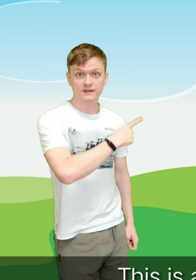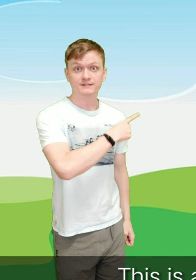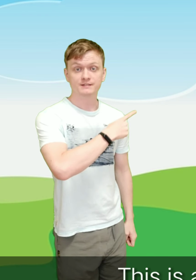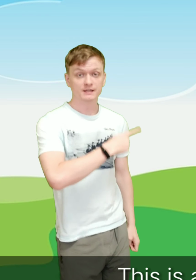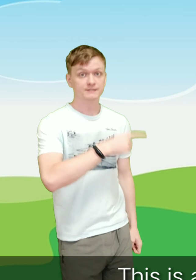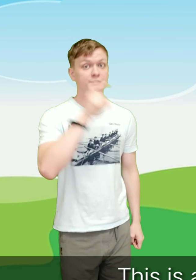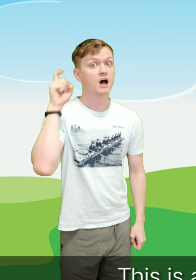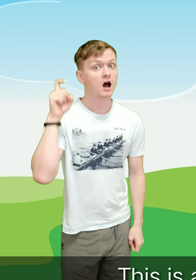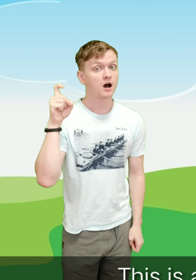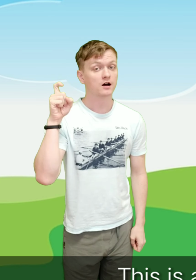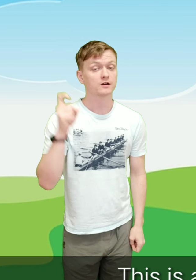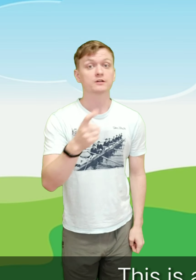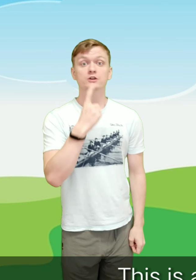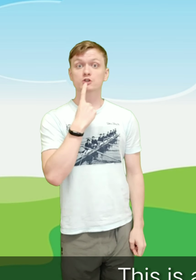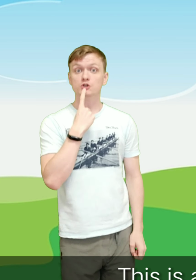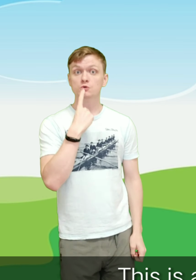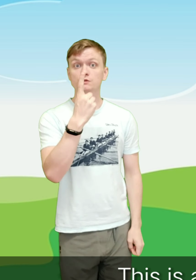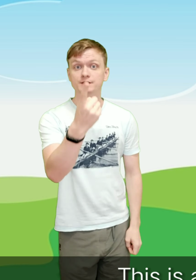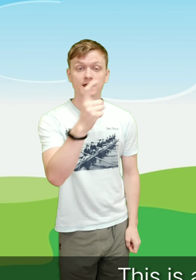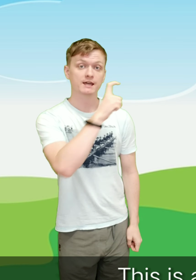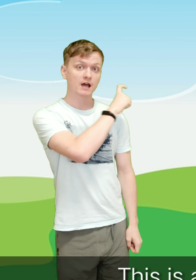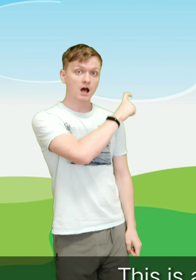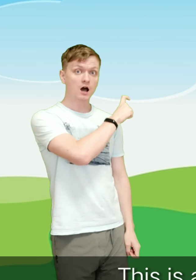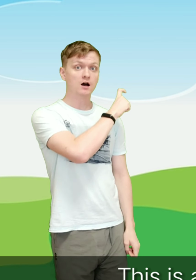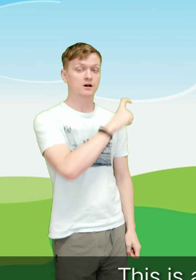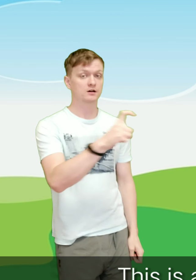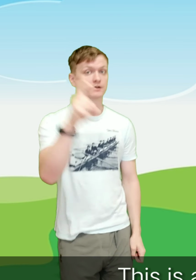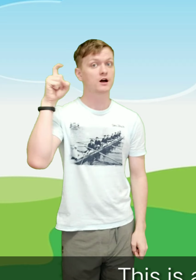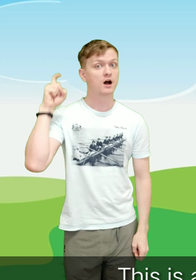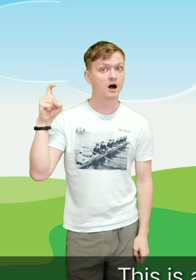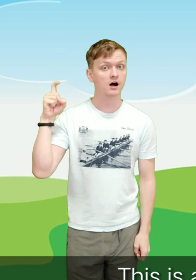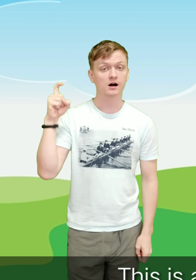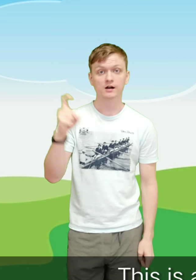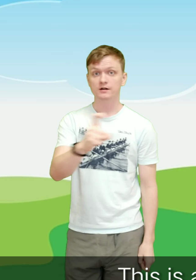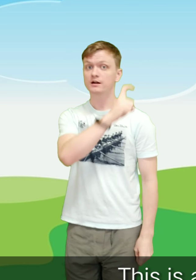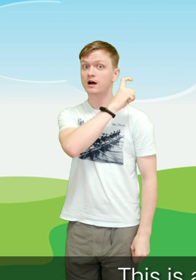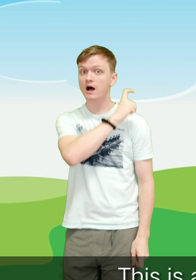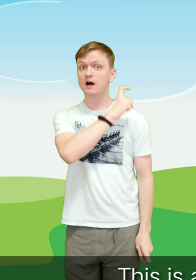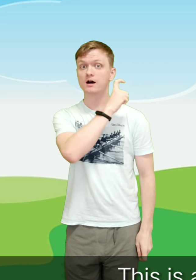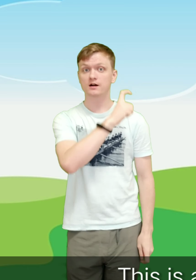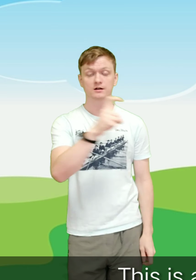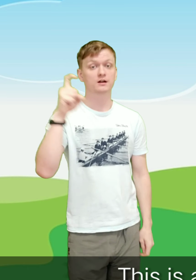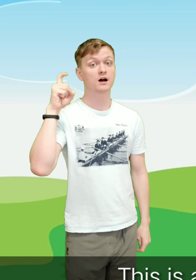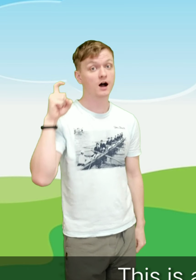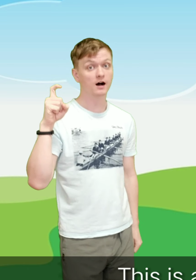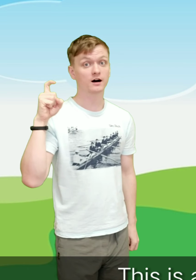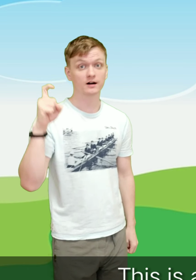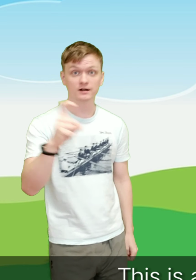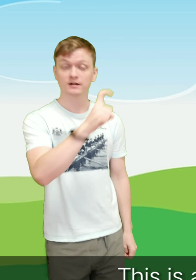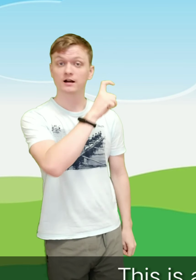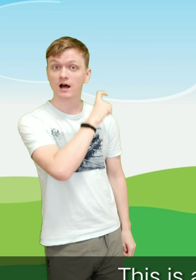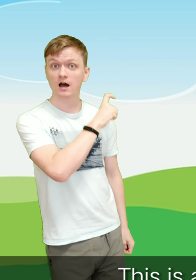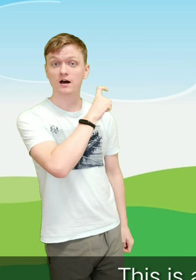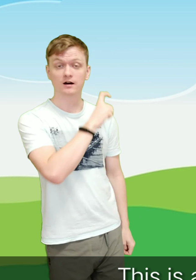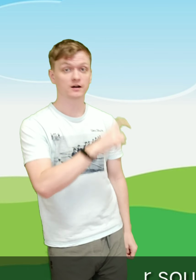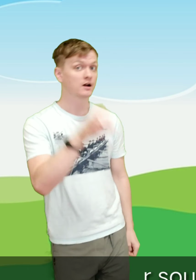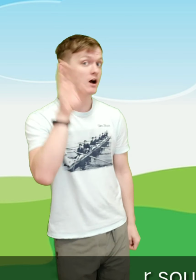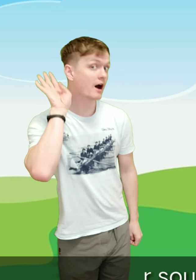This is an R, you say R, R, R, R,